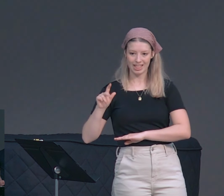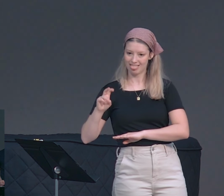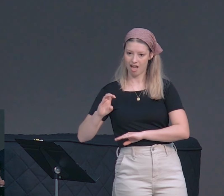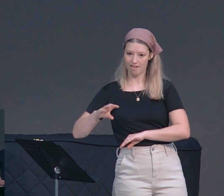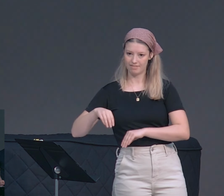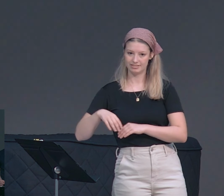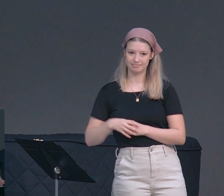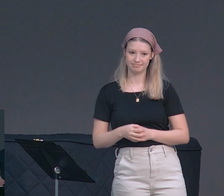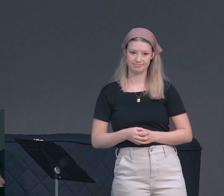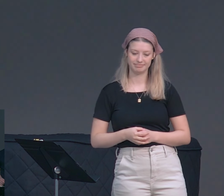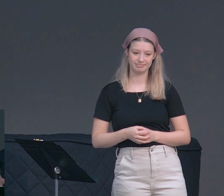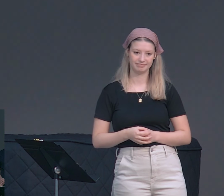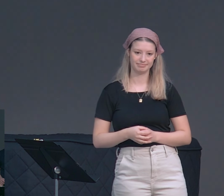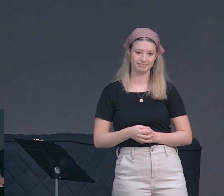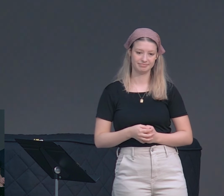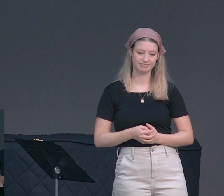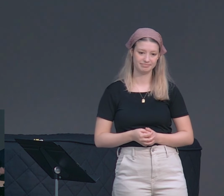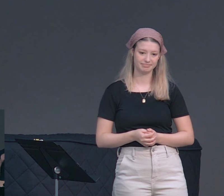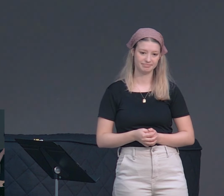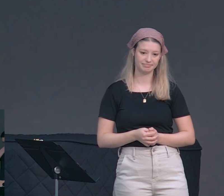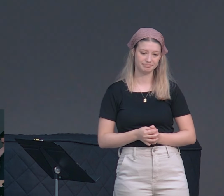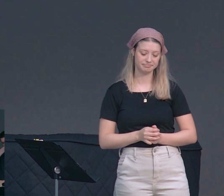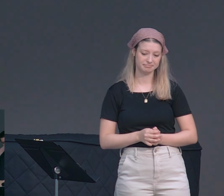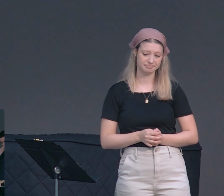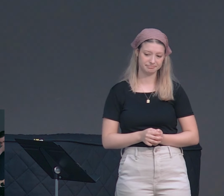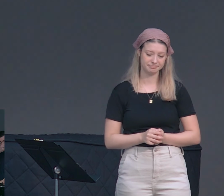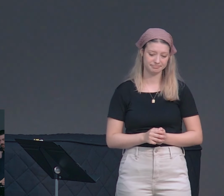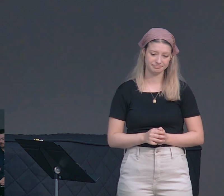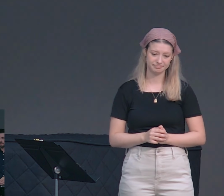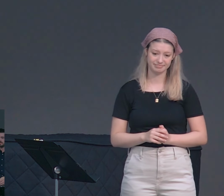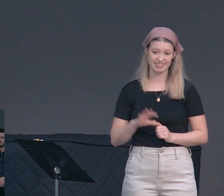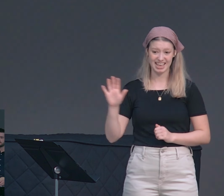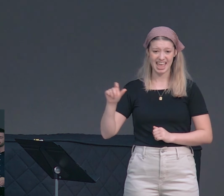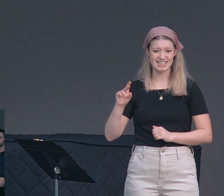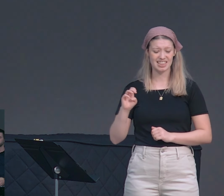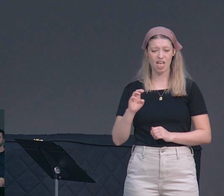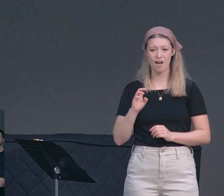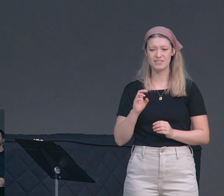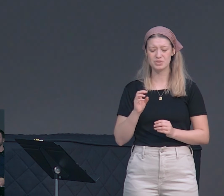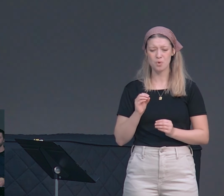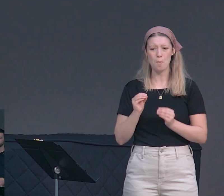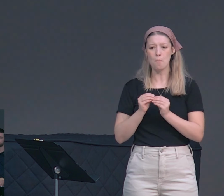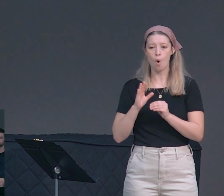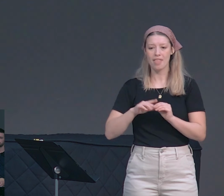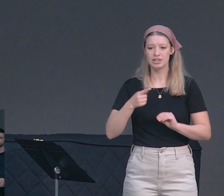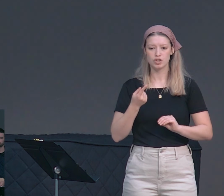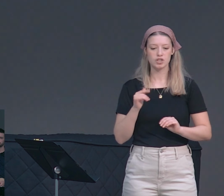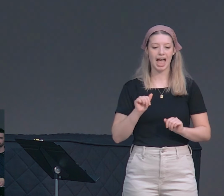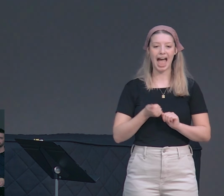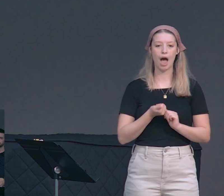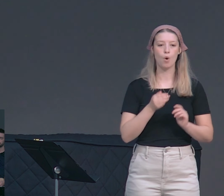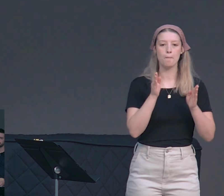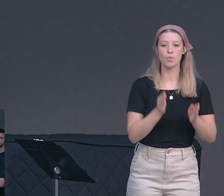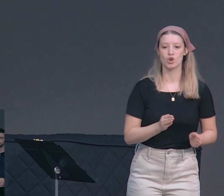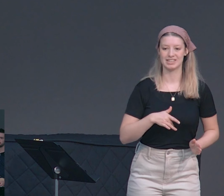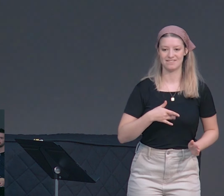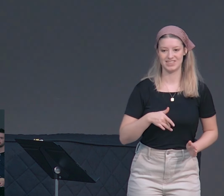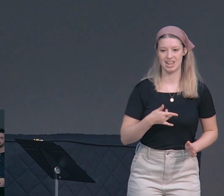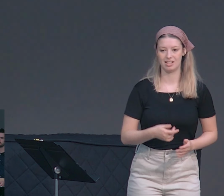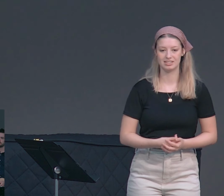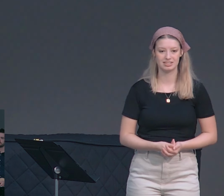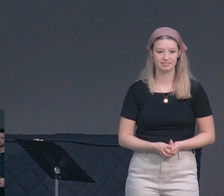love like a mere man would. His love is unbelievable. And even though you don't